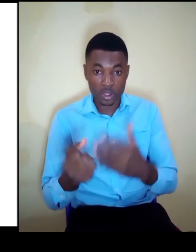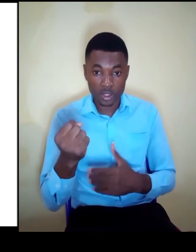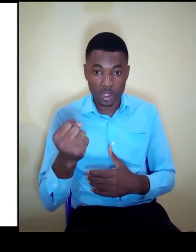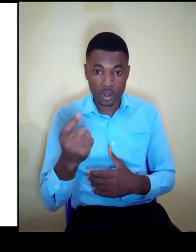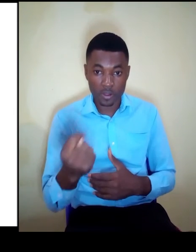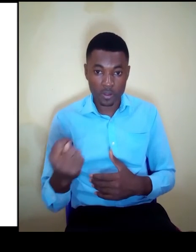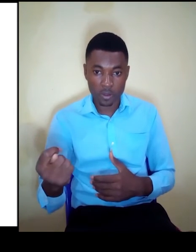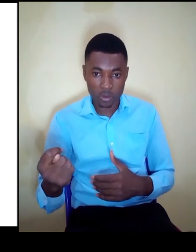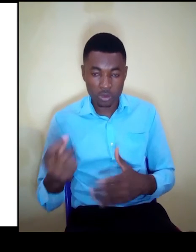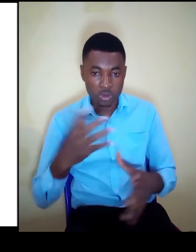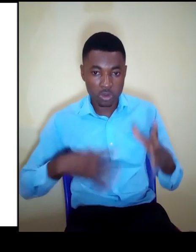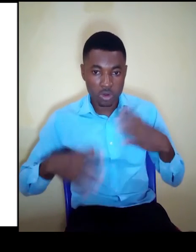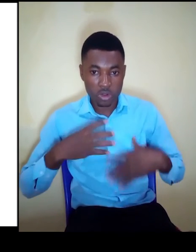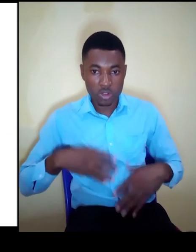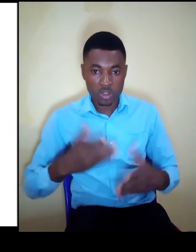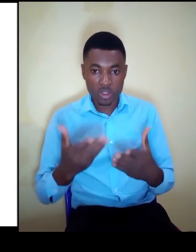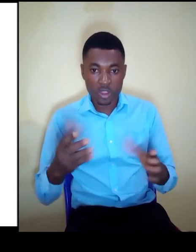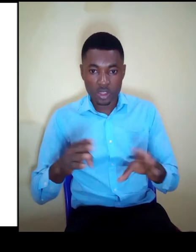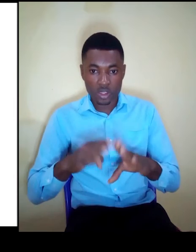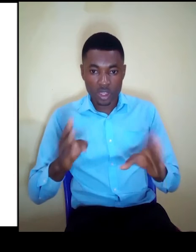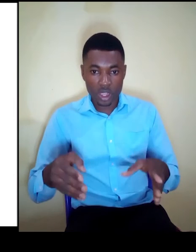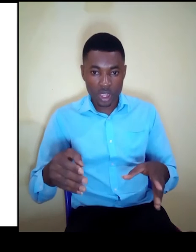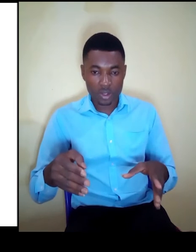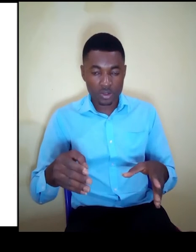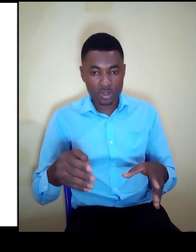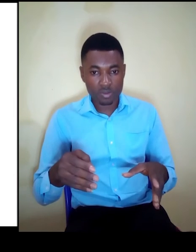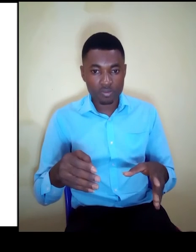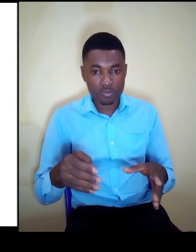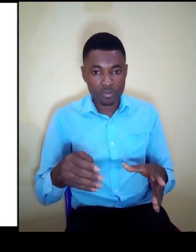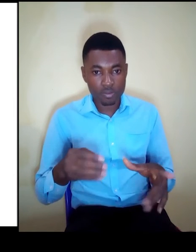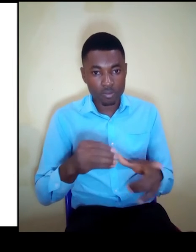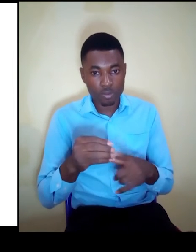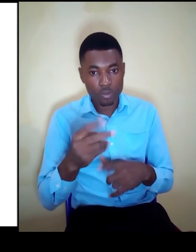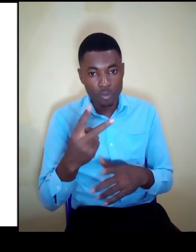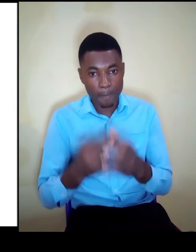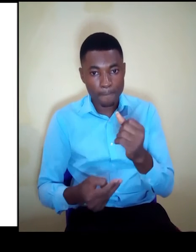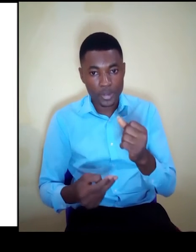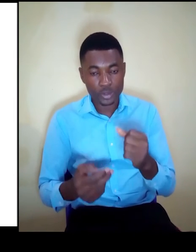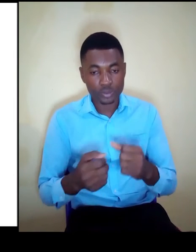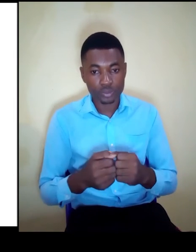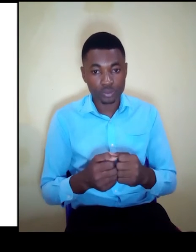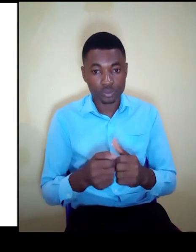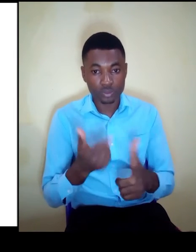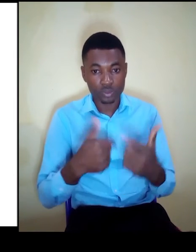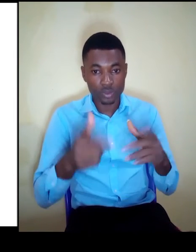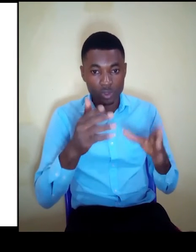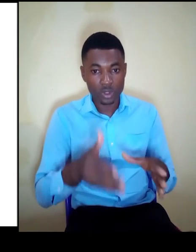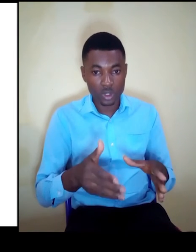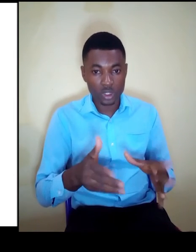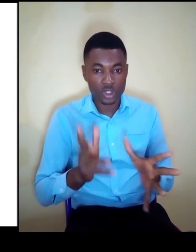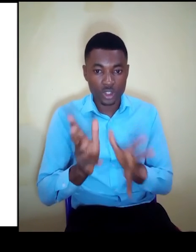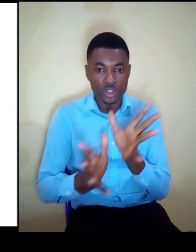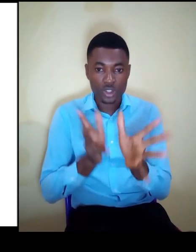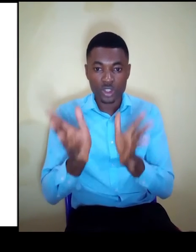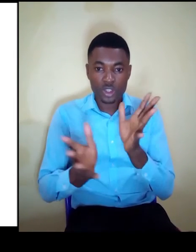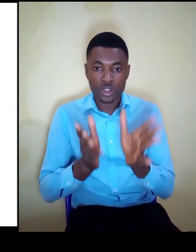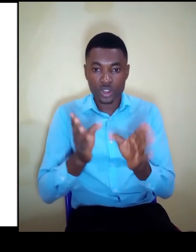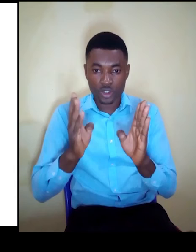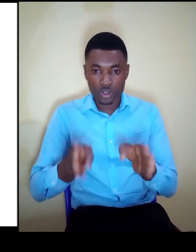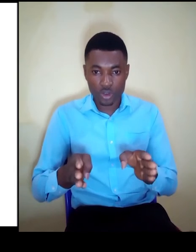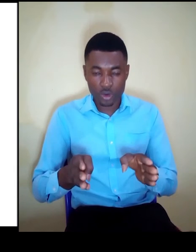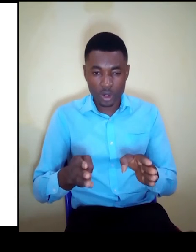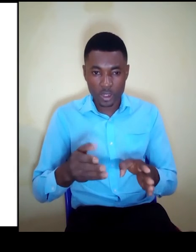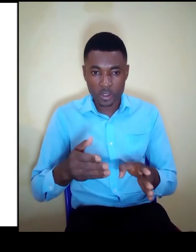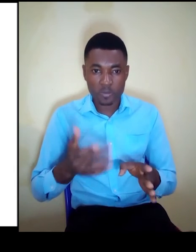were mainly handling or instruments or both. And signers and gesturers preferring